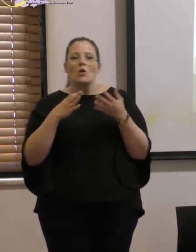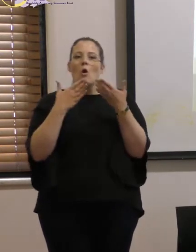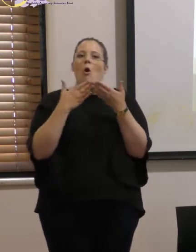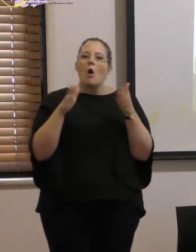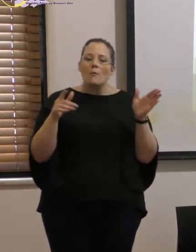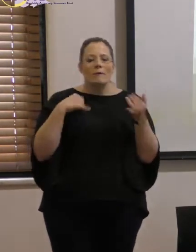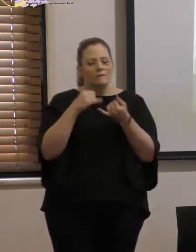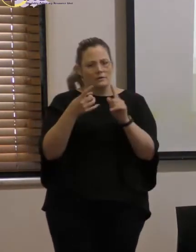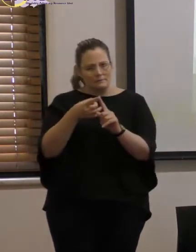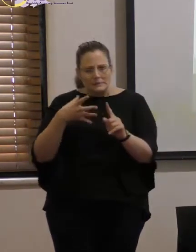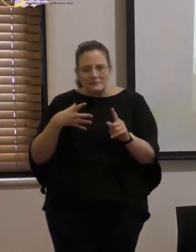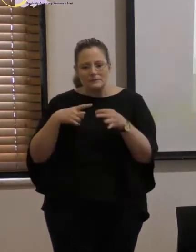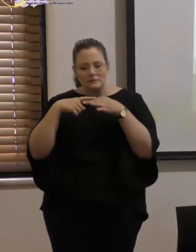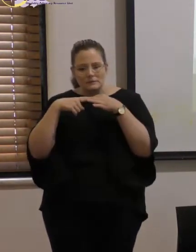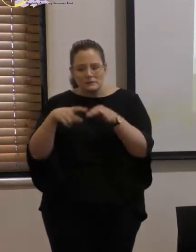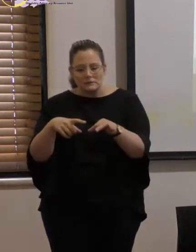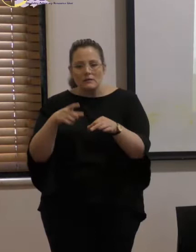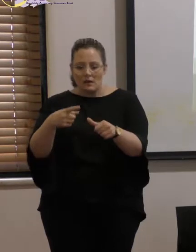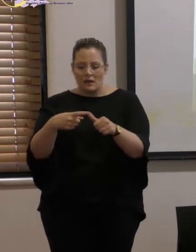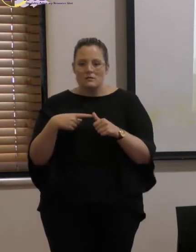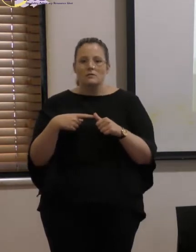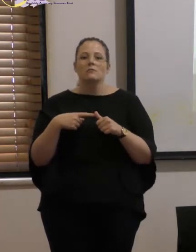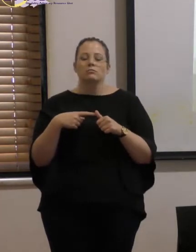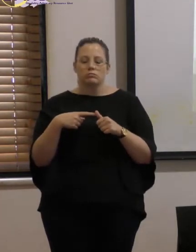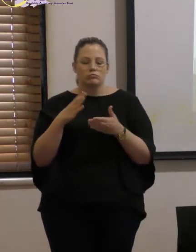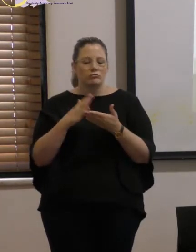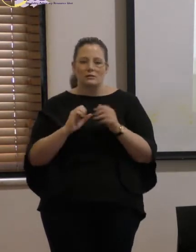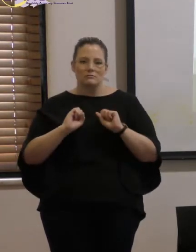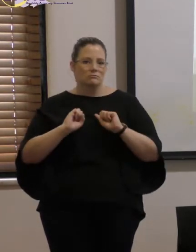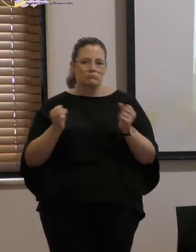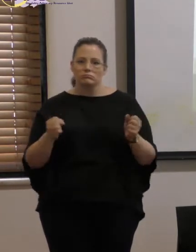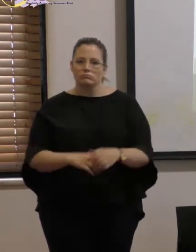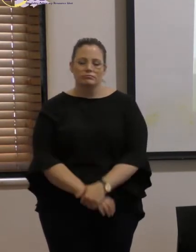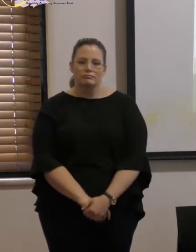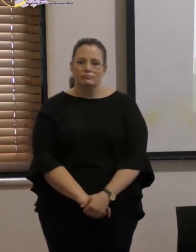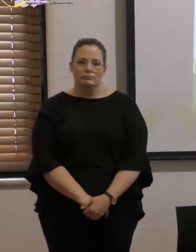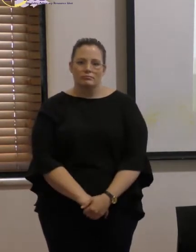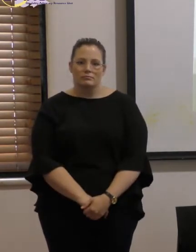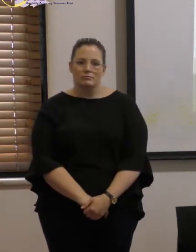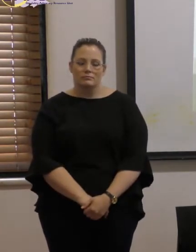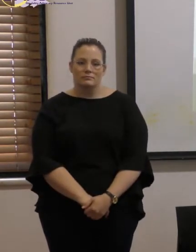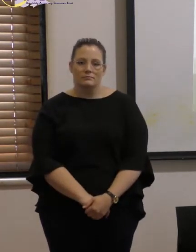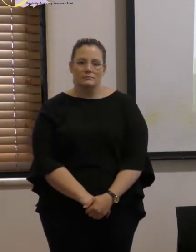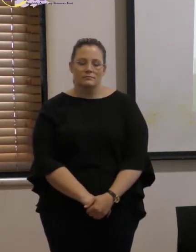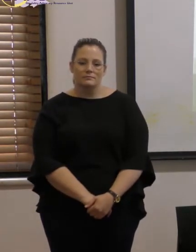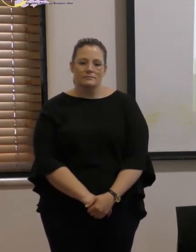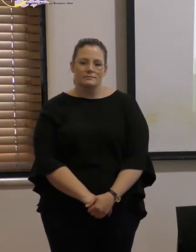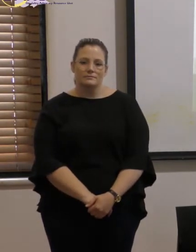We really defined what it was, and we came back with these shocking statistics. I thought this was shocking. I don't know